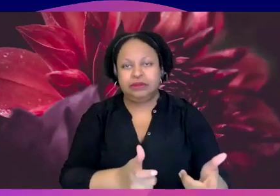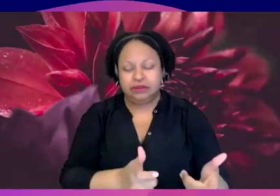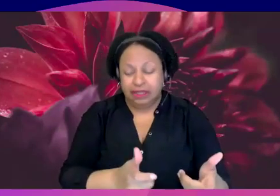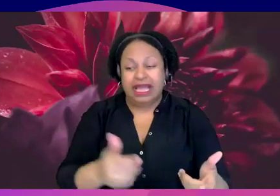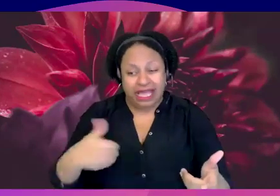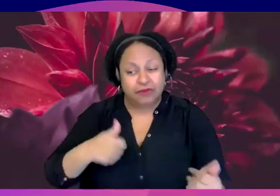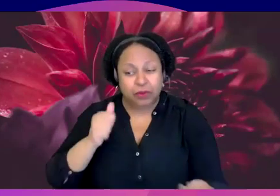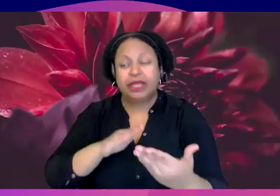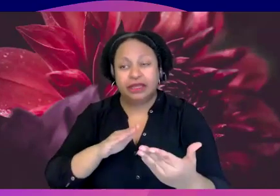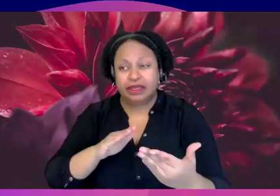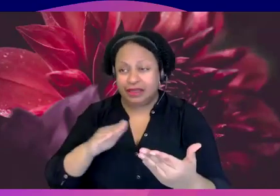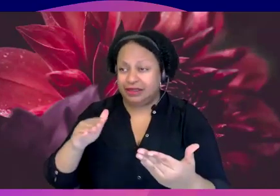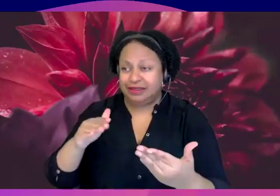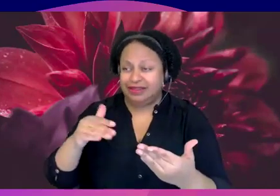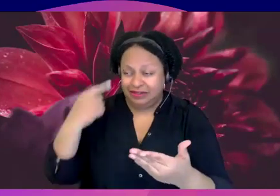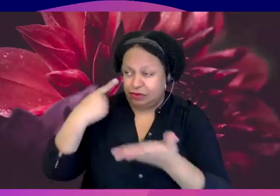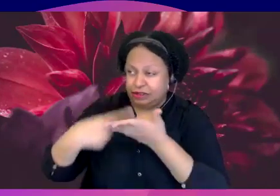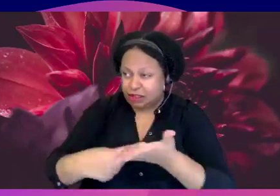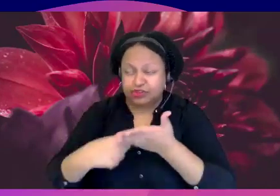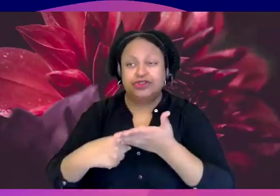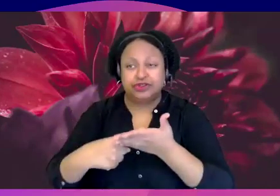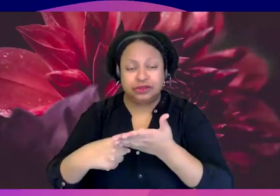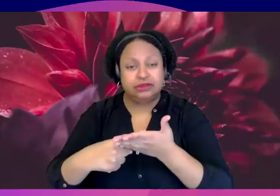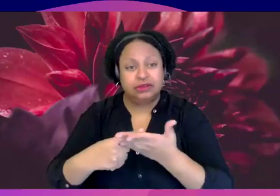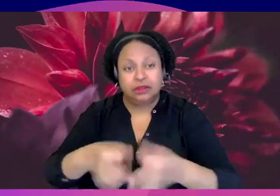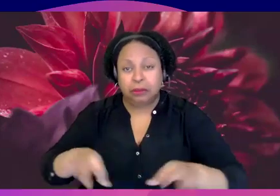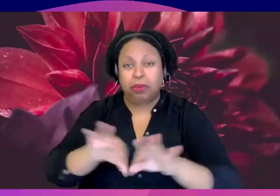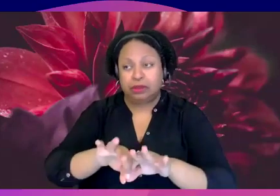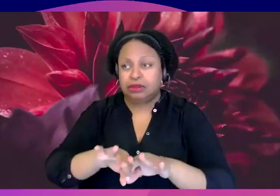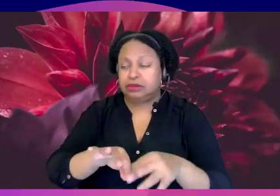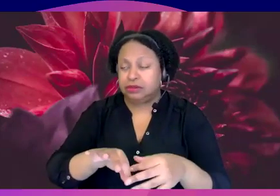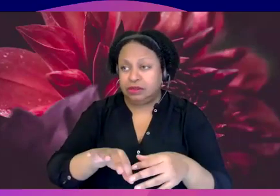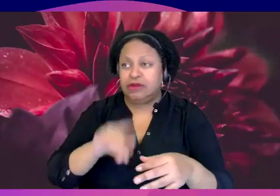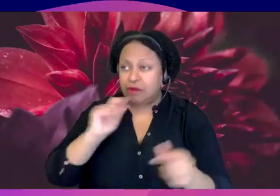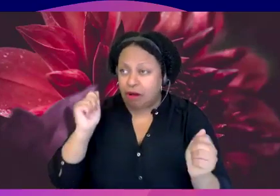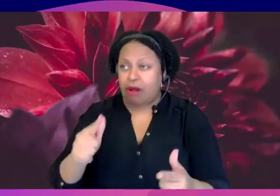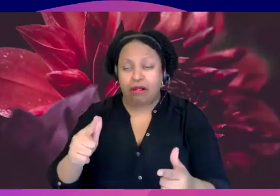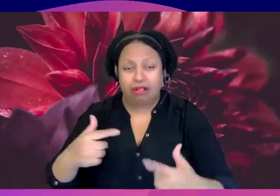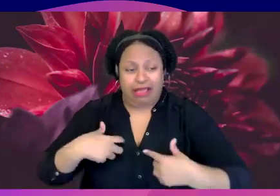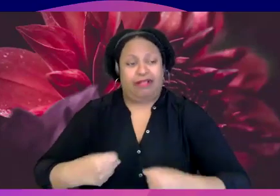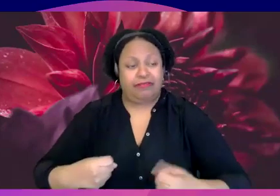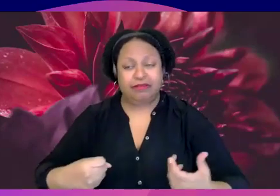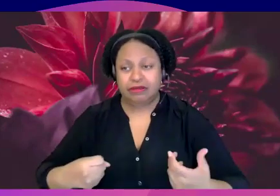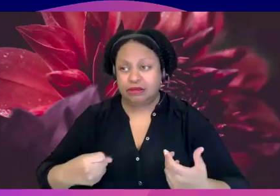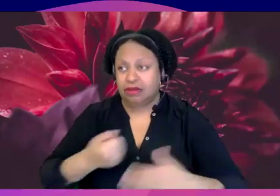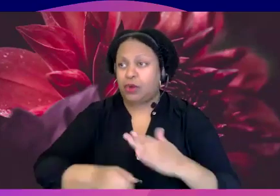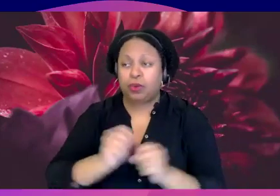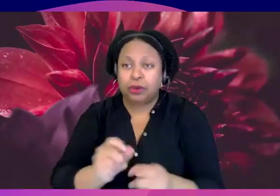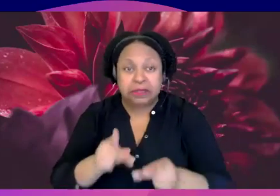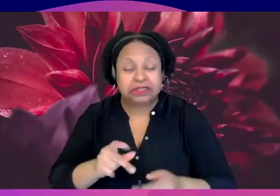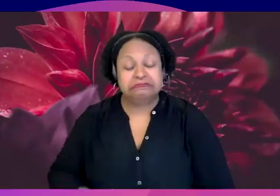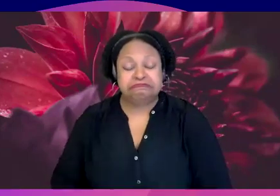come together to have those dialogues and that are important and critical for everyone's wellness in our workplaces.